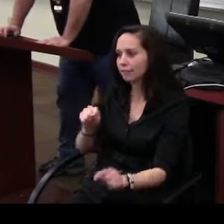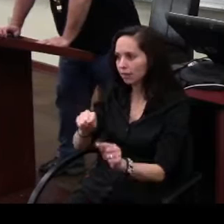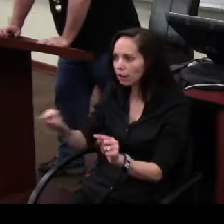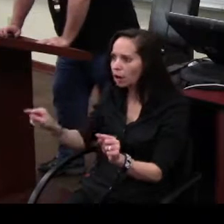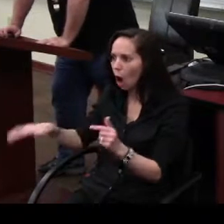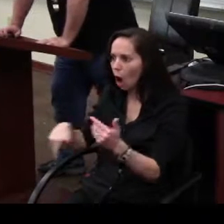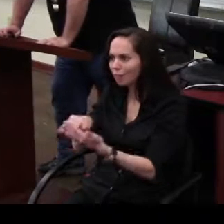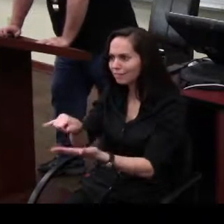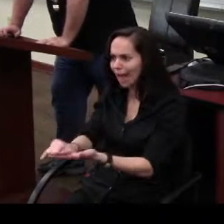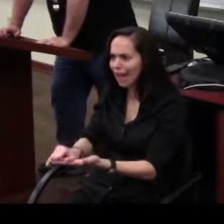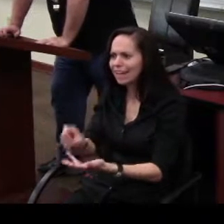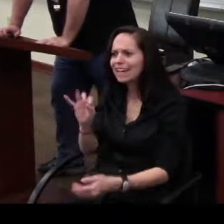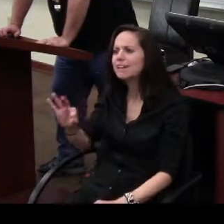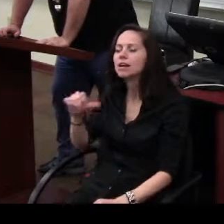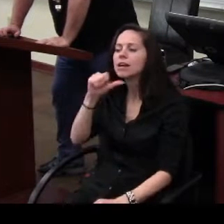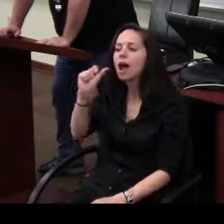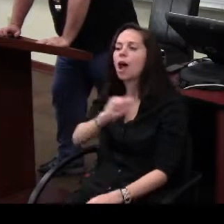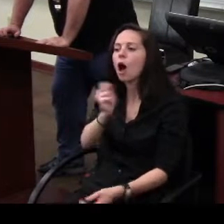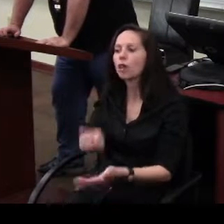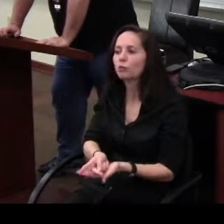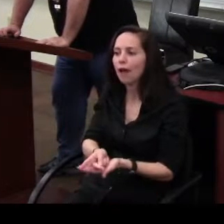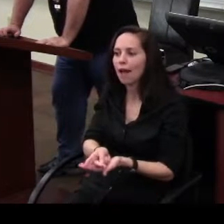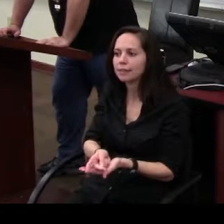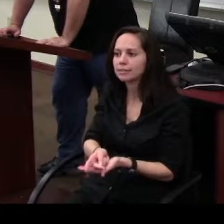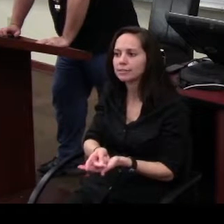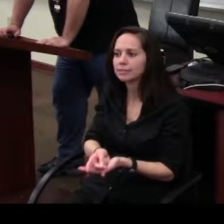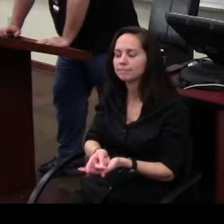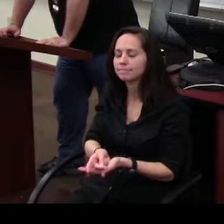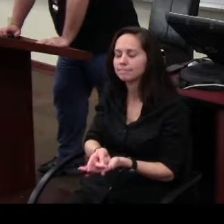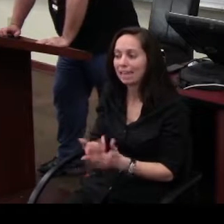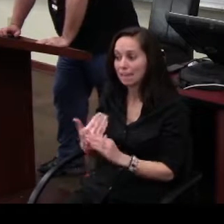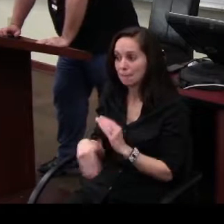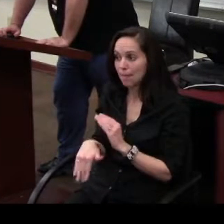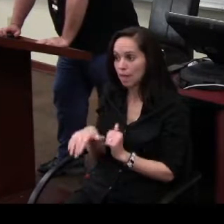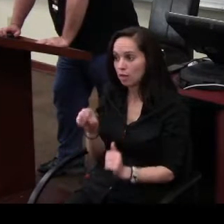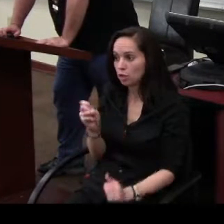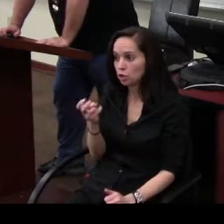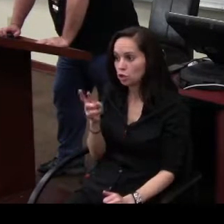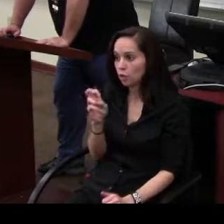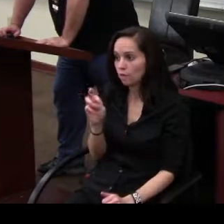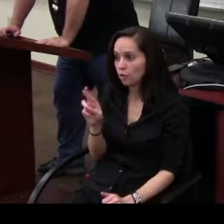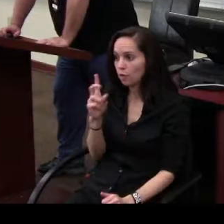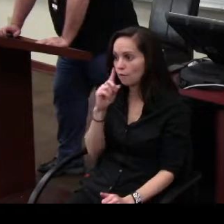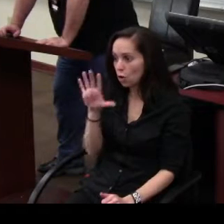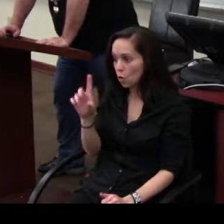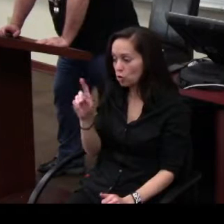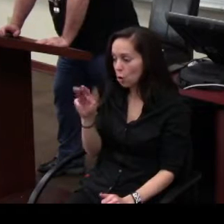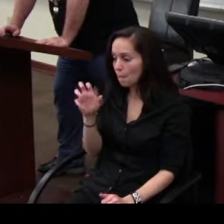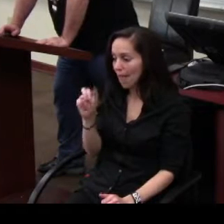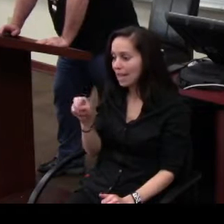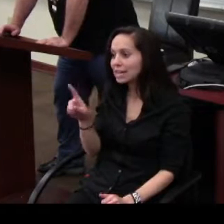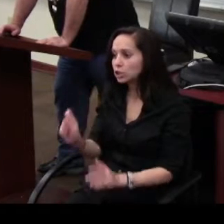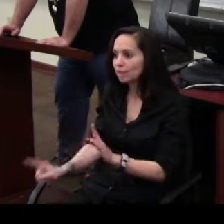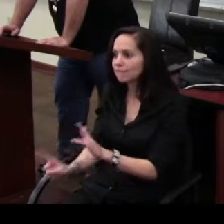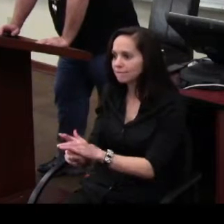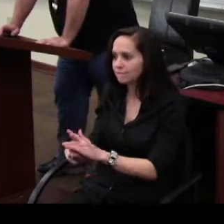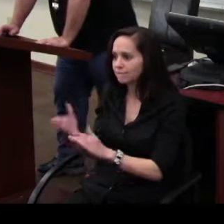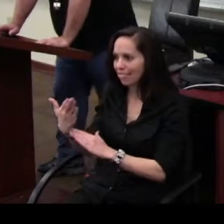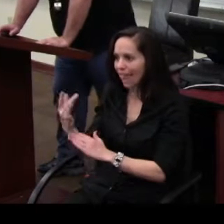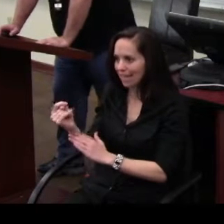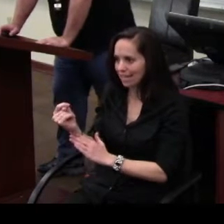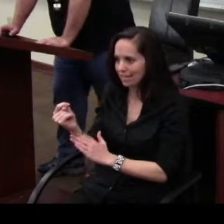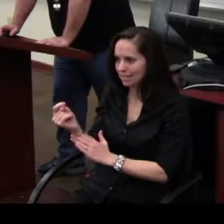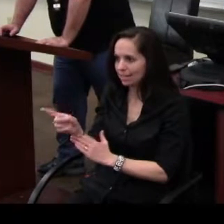being, if it's not an authorized email server for your domain, it should flag it. It should tell